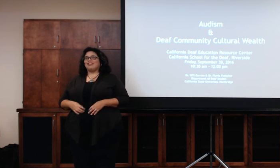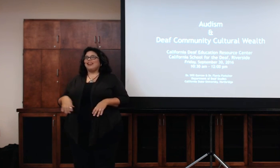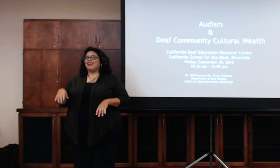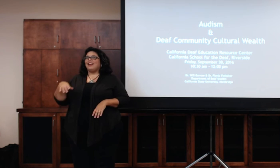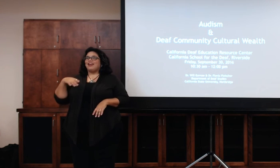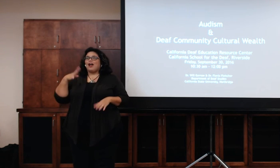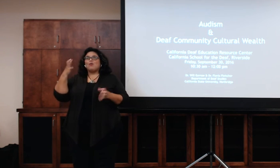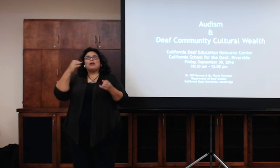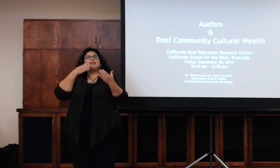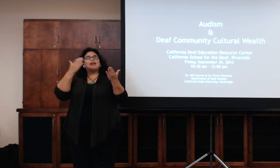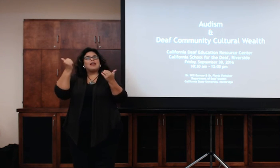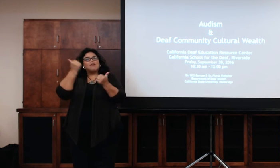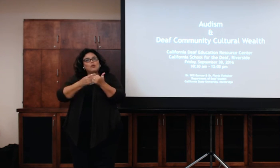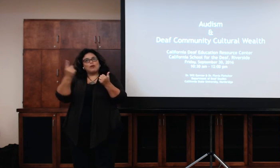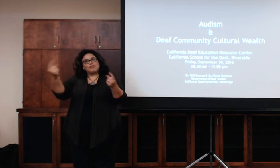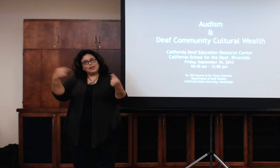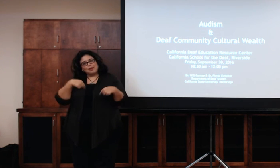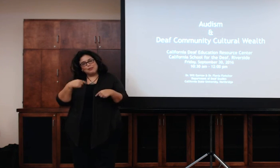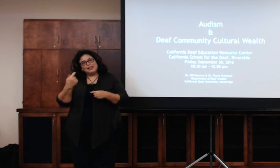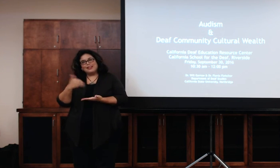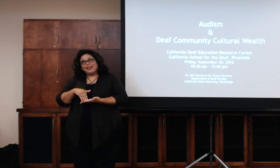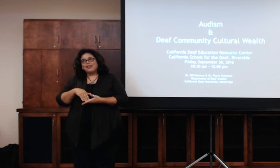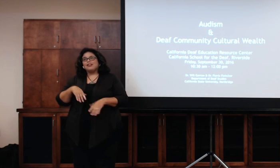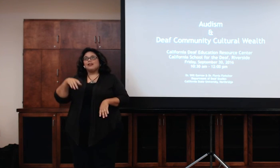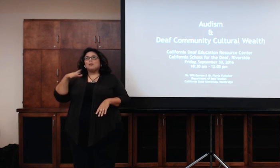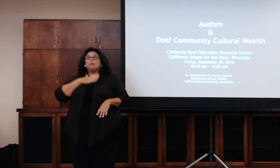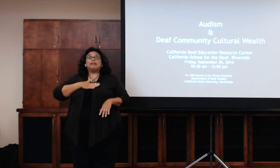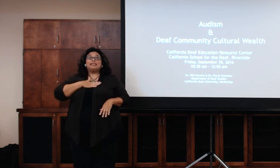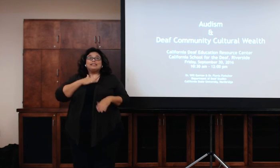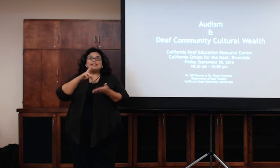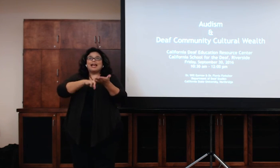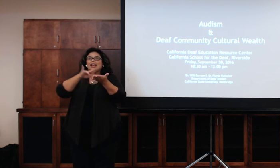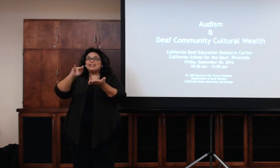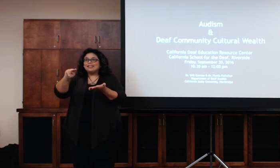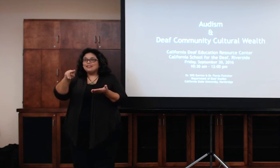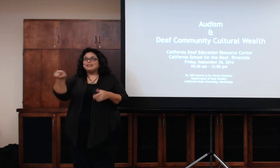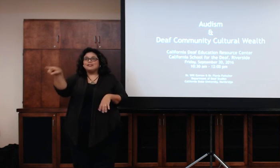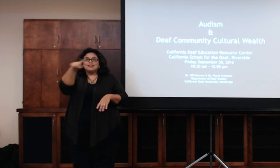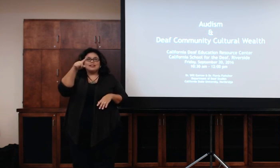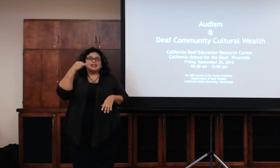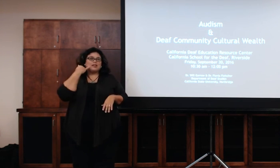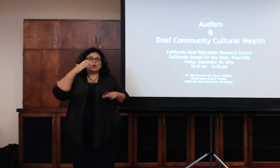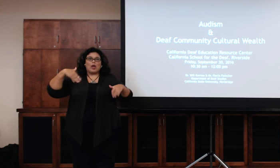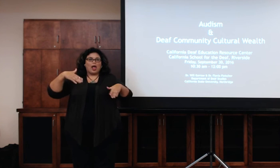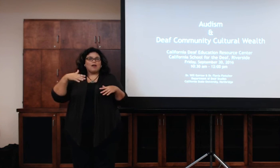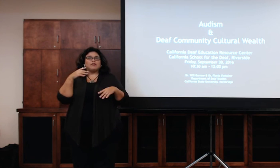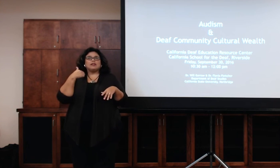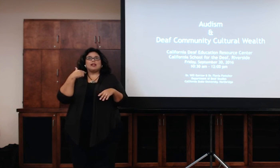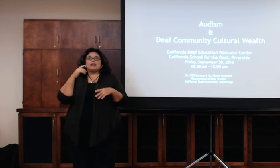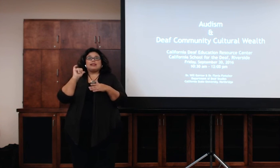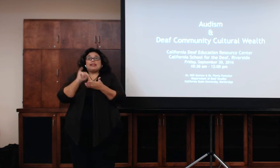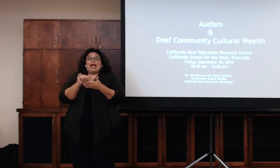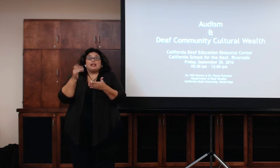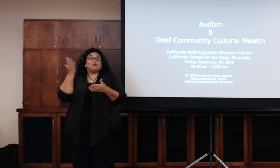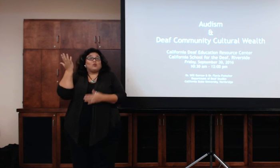around. I'd like to thank you all for coming again. Please sign in if you haven't done so already.